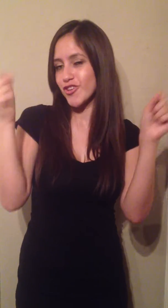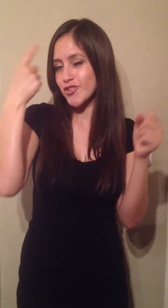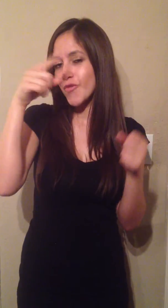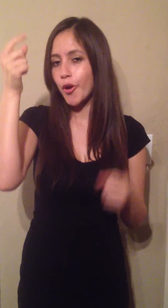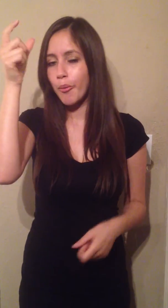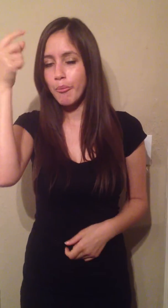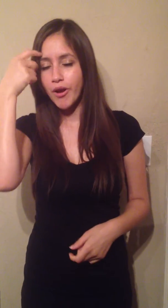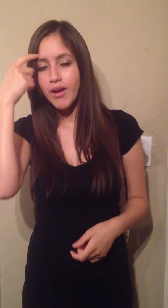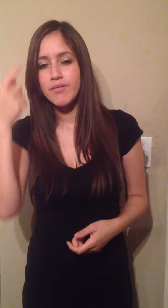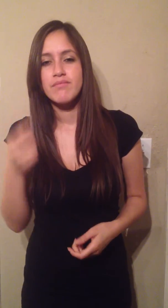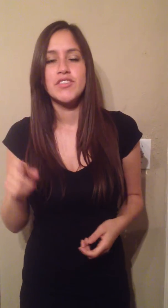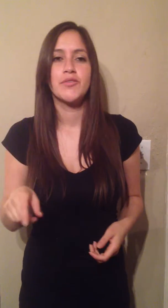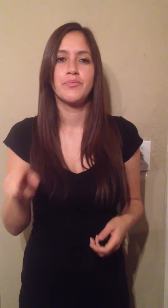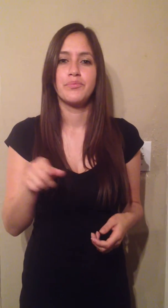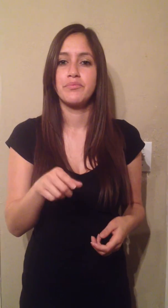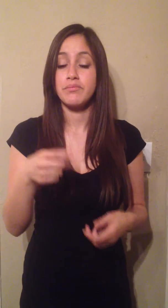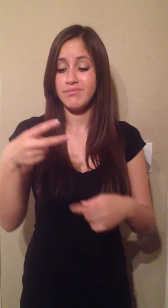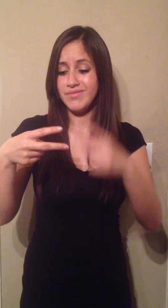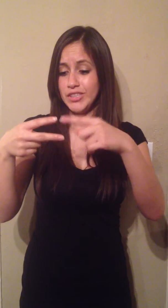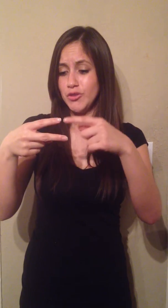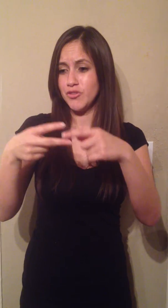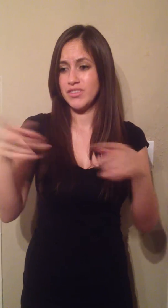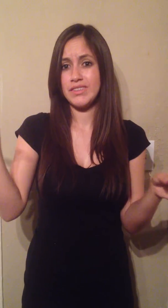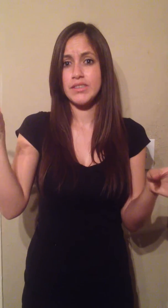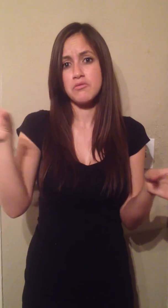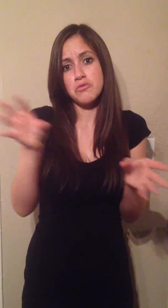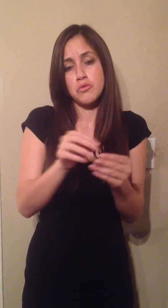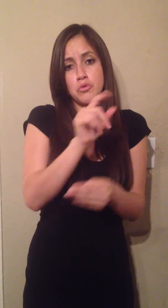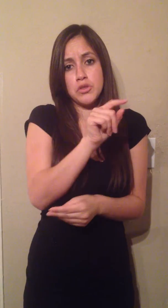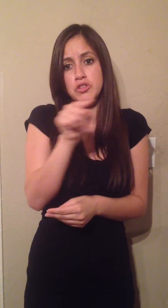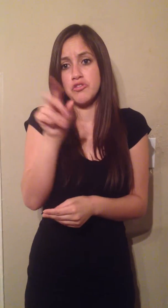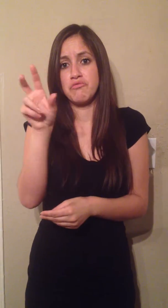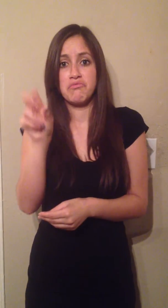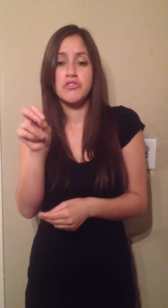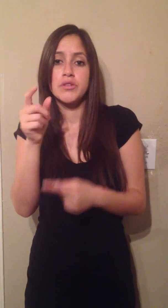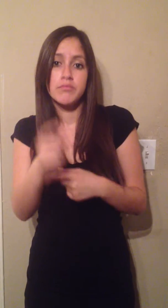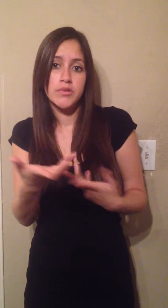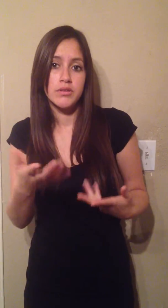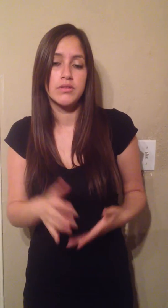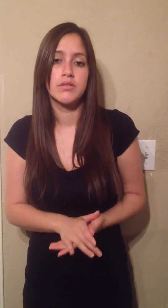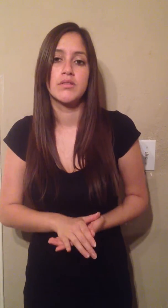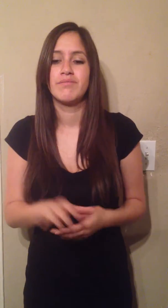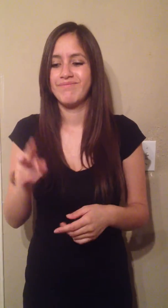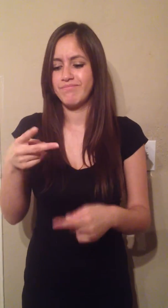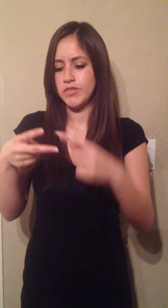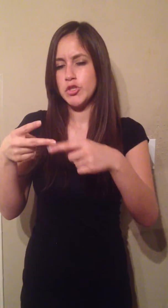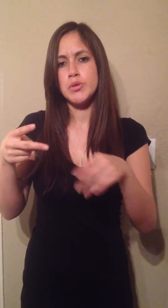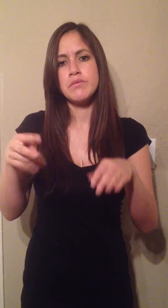1, but it actually helps a lot when the lecture begins. So this is a very basic one, and there's a lot more that I could